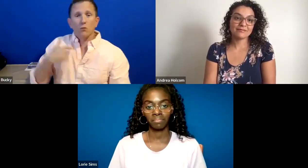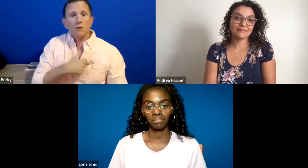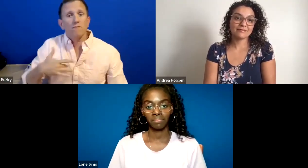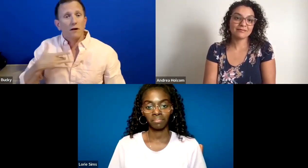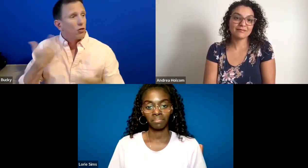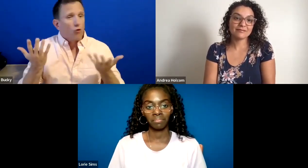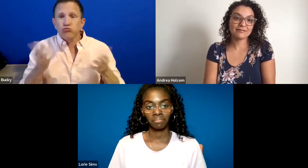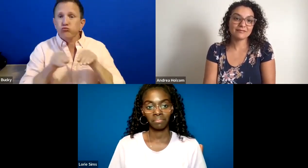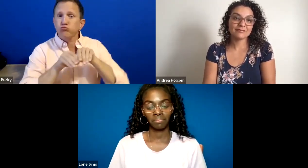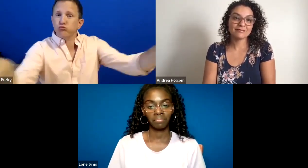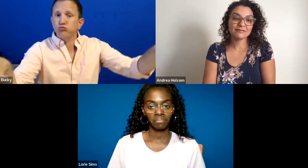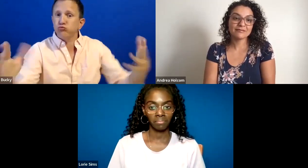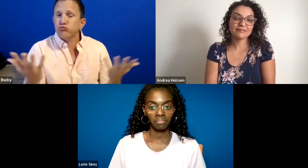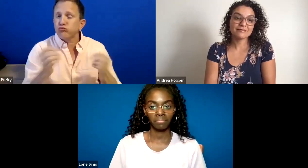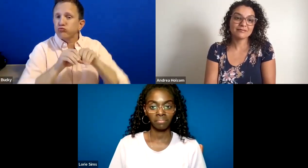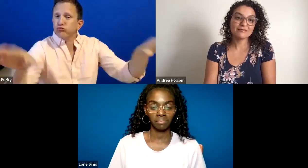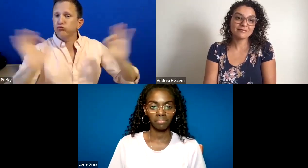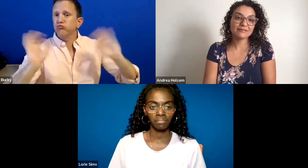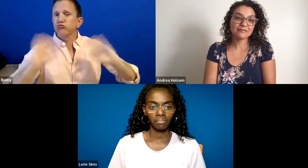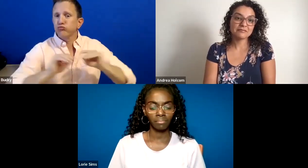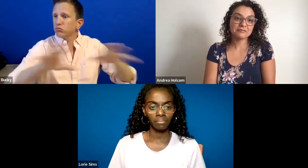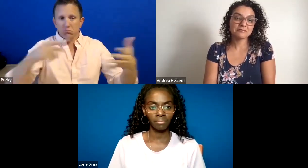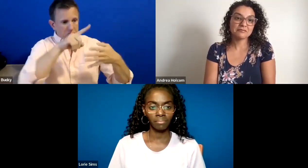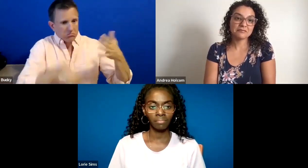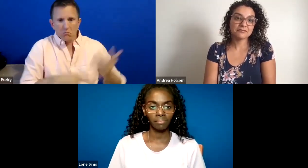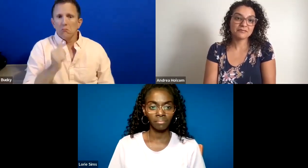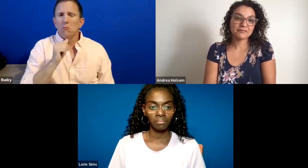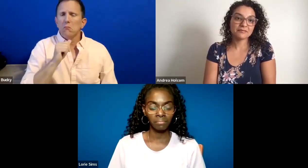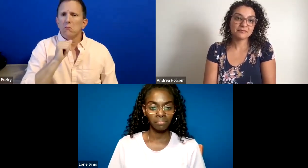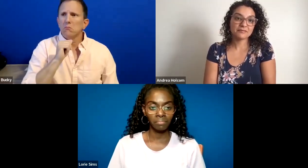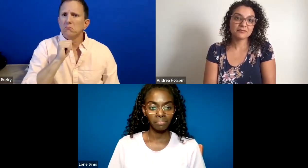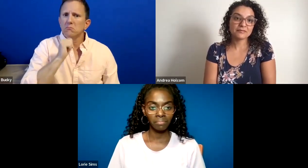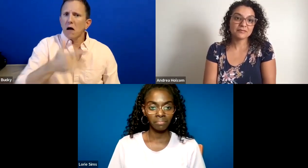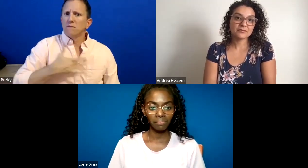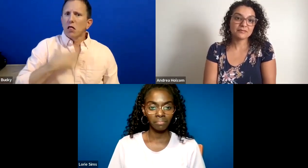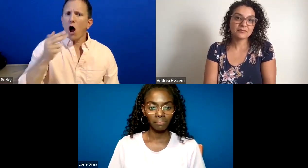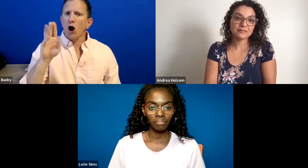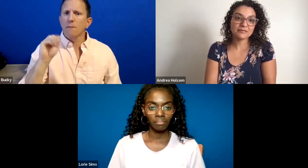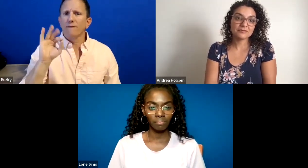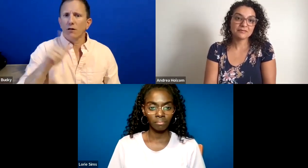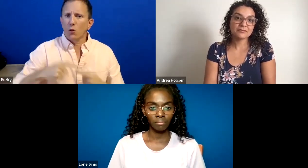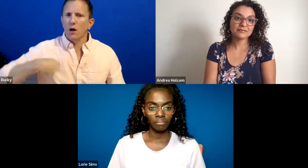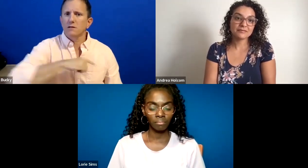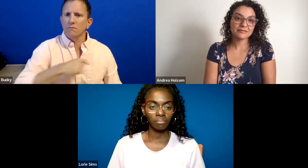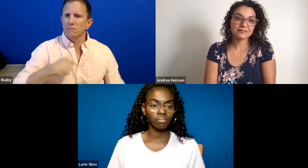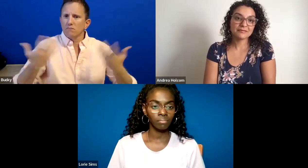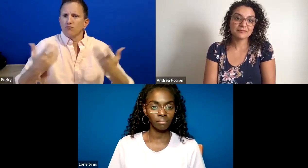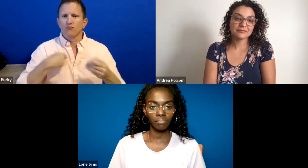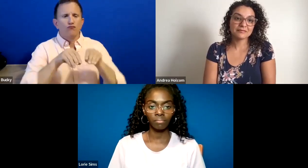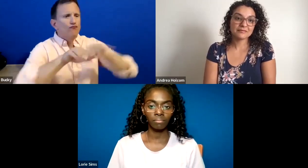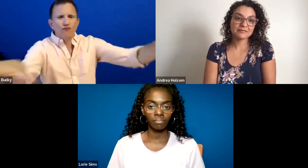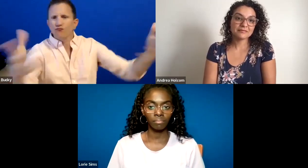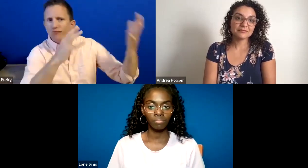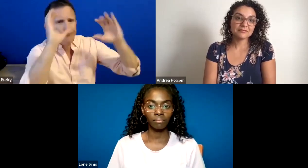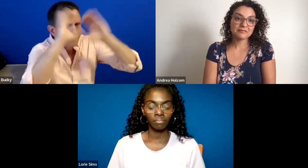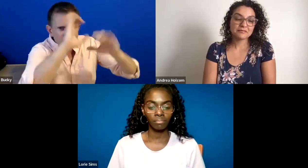spaces existing as a white male. And so when I received that request, it didn't really ring any or raise any